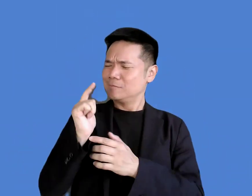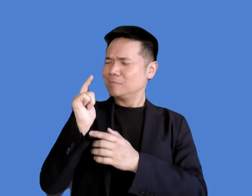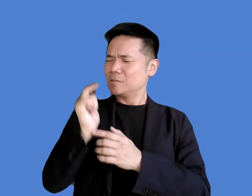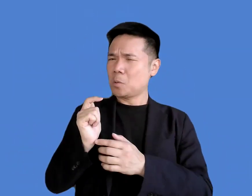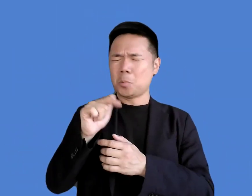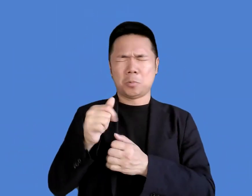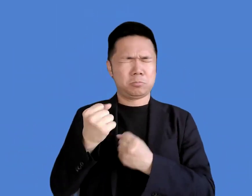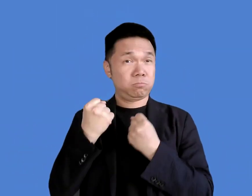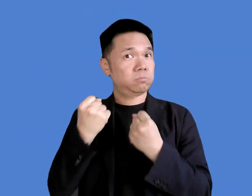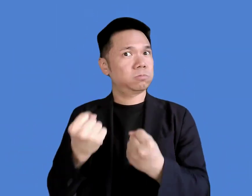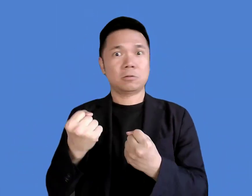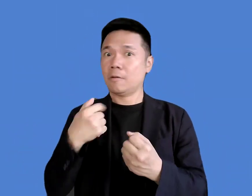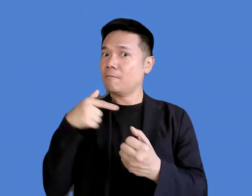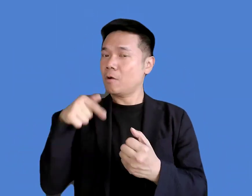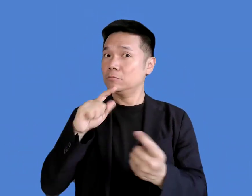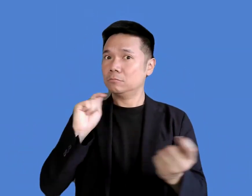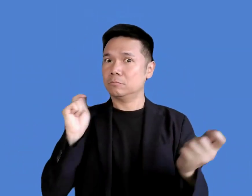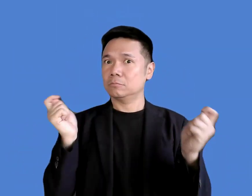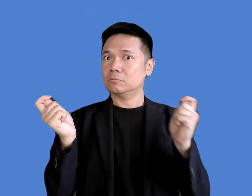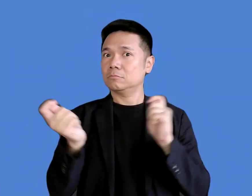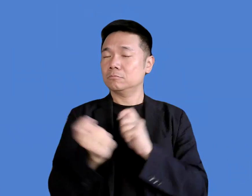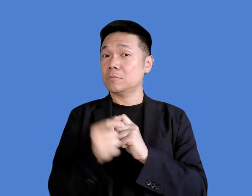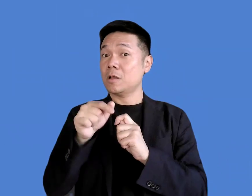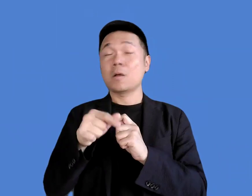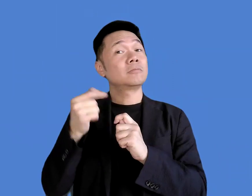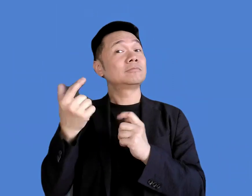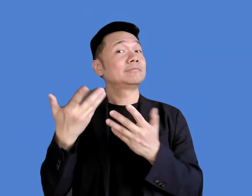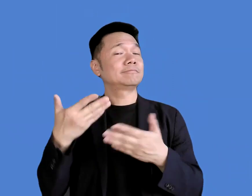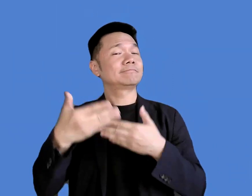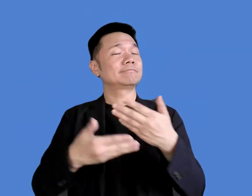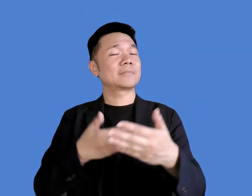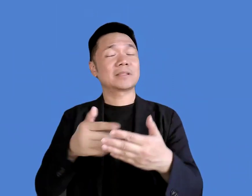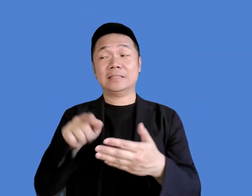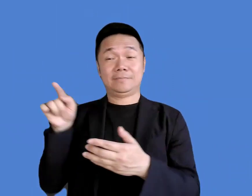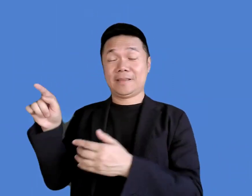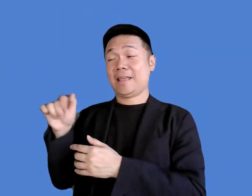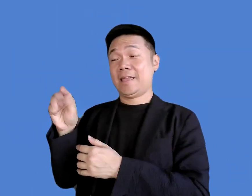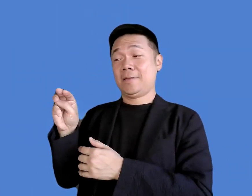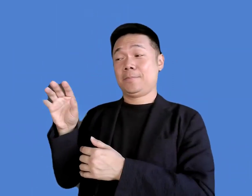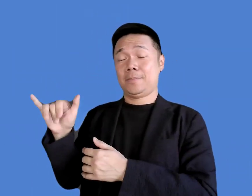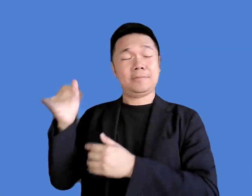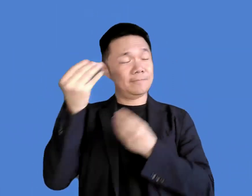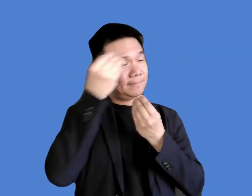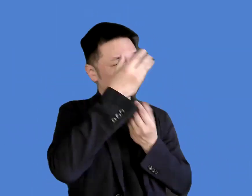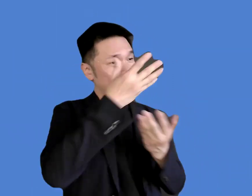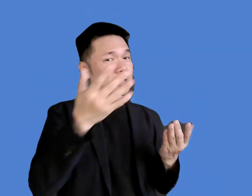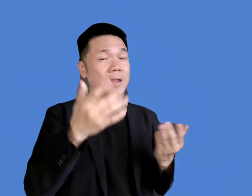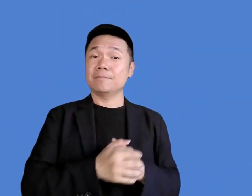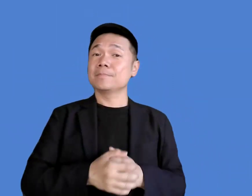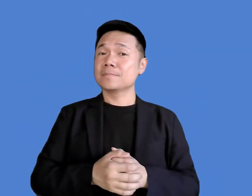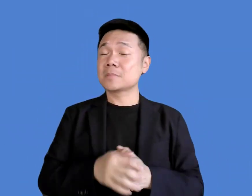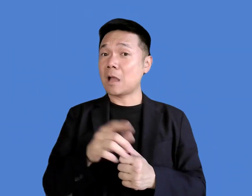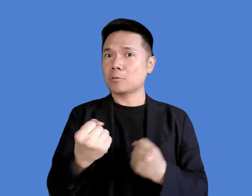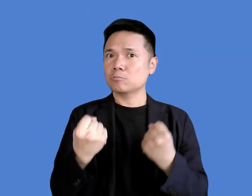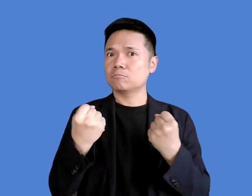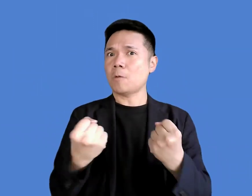new initiative for transformative change, building on, as Amy has said, the strengths of interest and